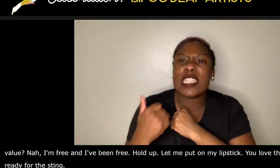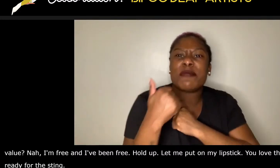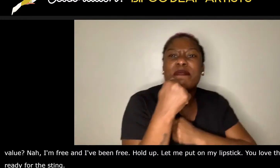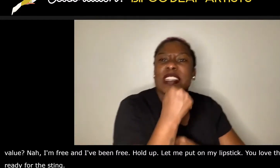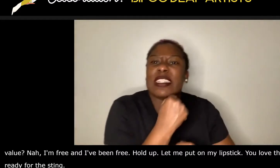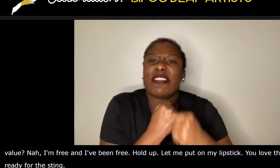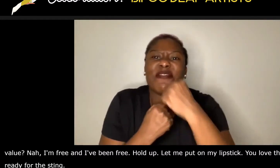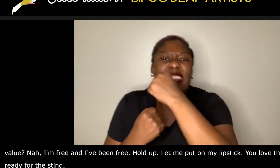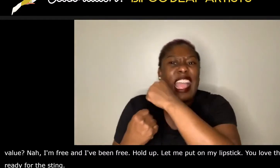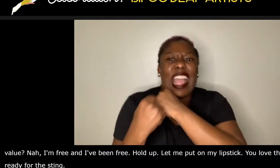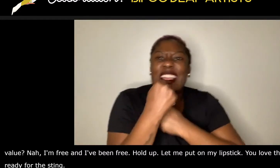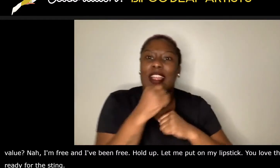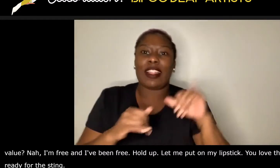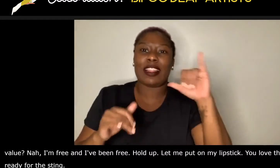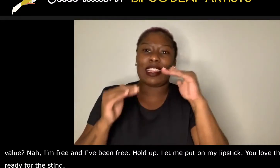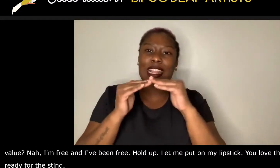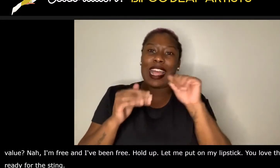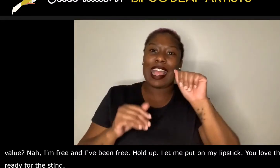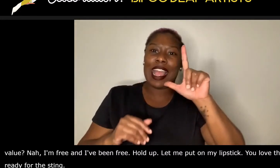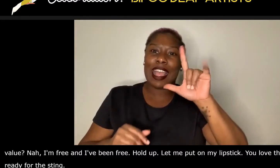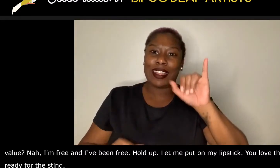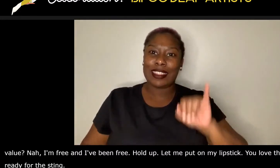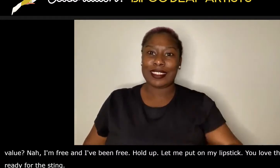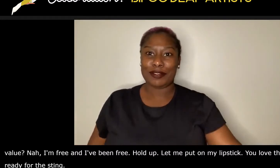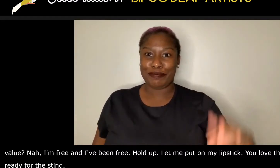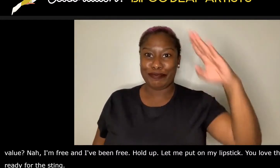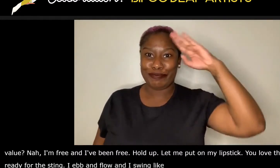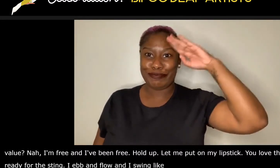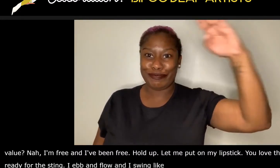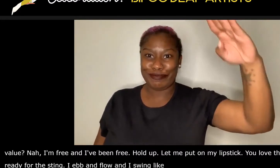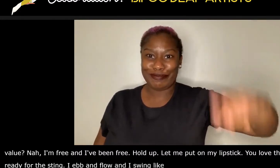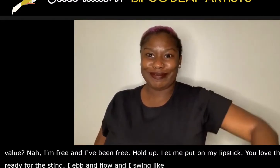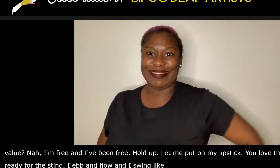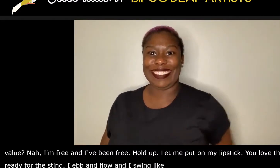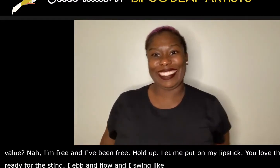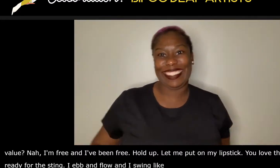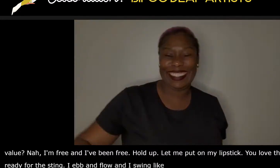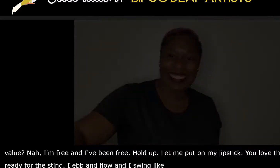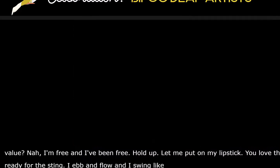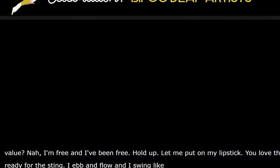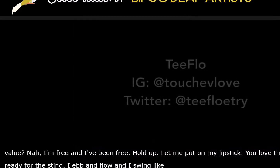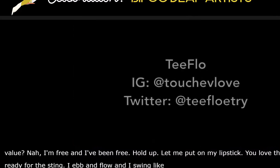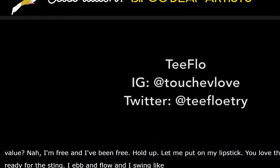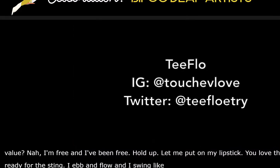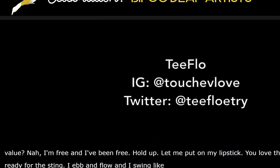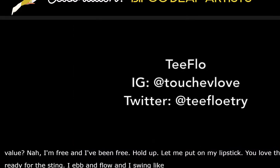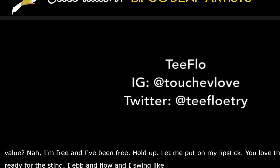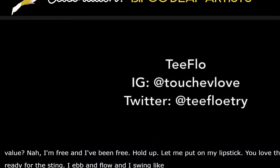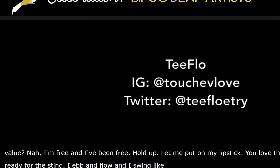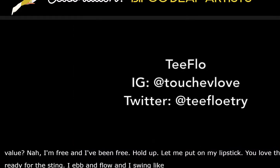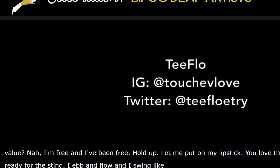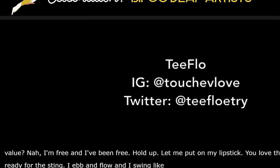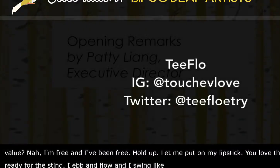I ebb and flow, and I swing like Ali. Peace.